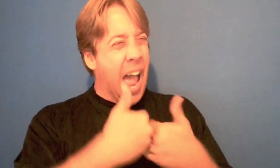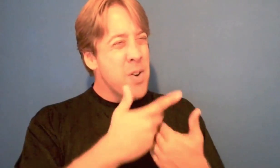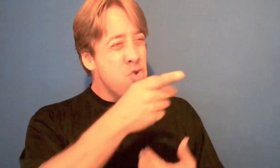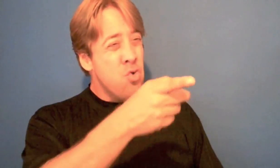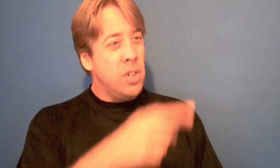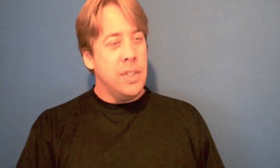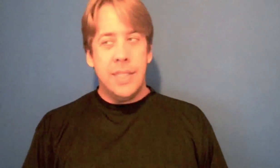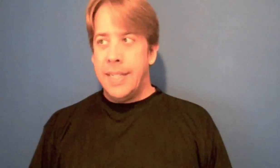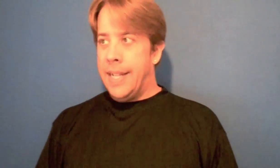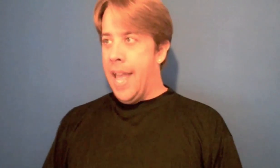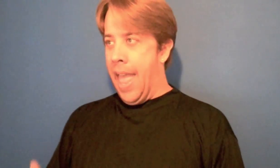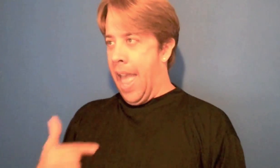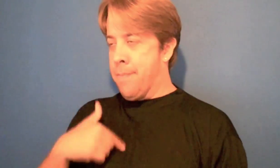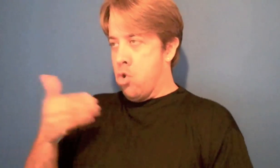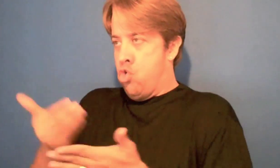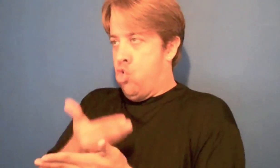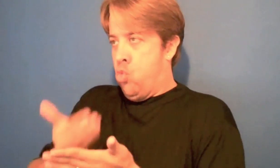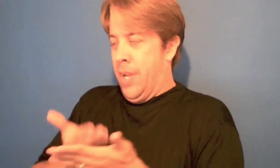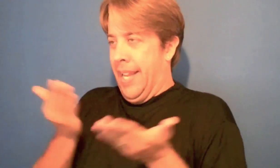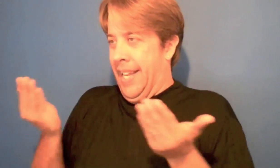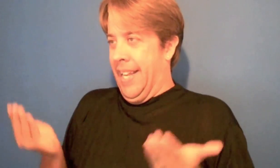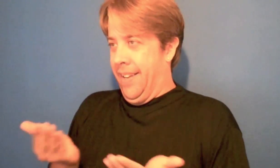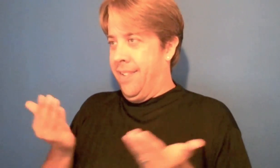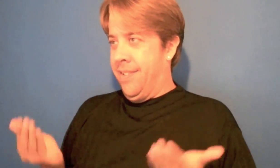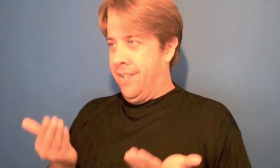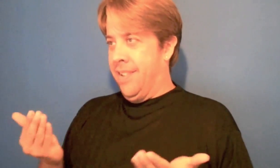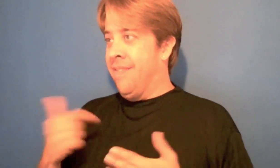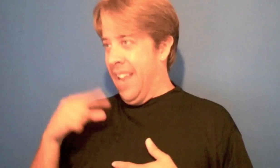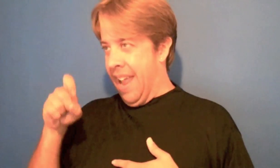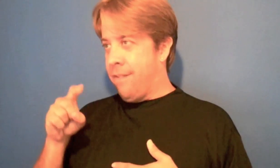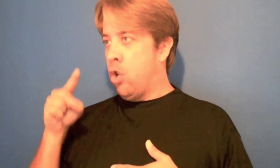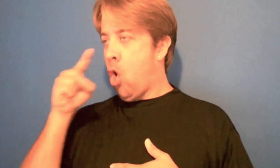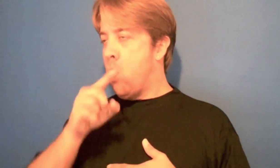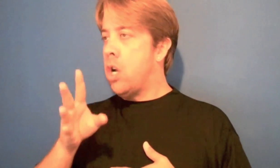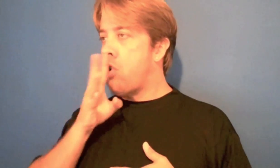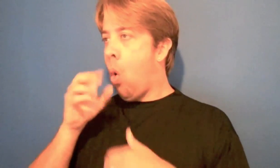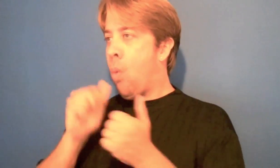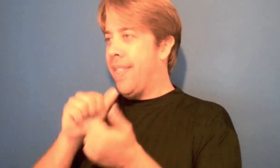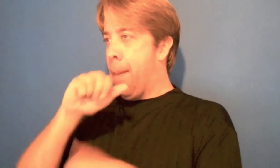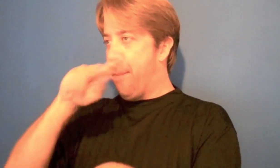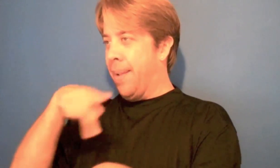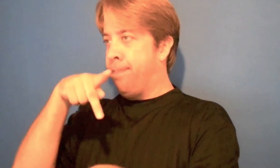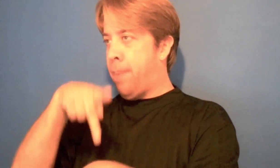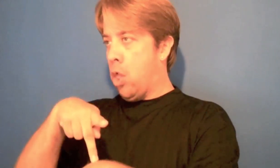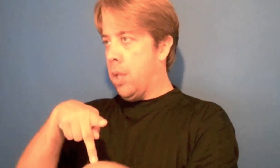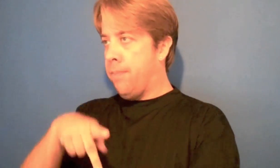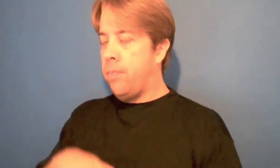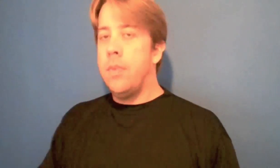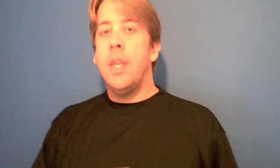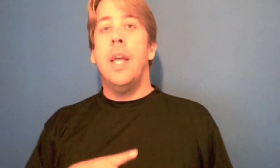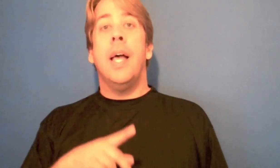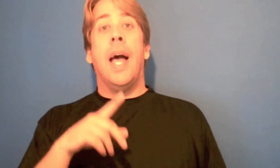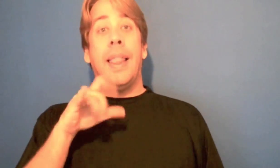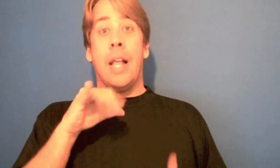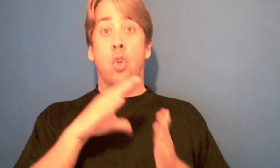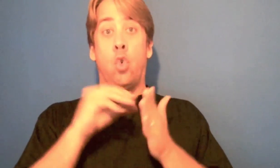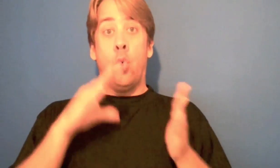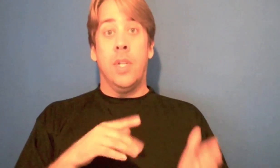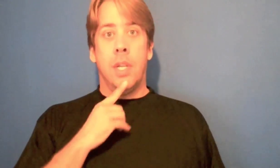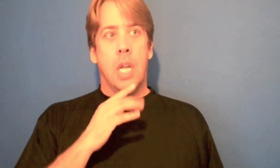waved back and asked me how I was doing. And I said, I'm new here. I have to go to the principal's office. And